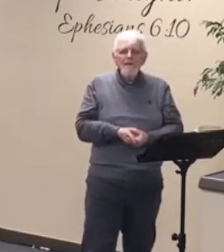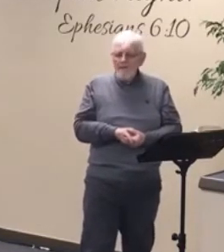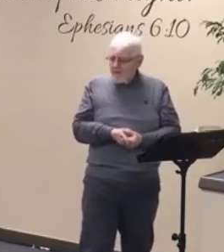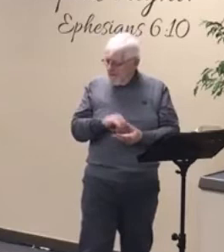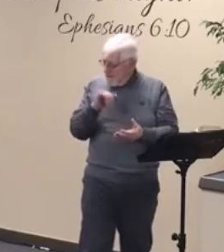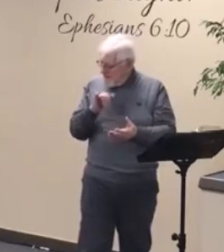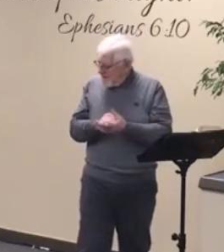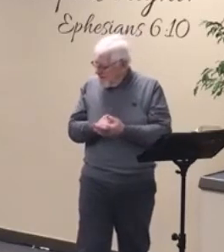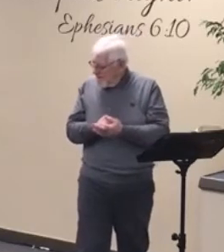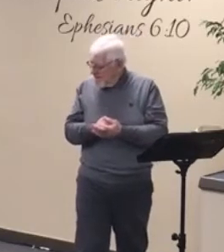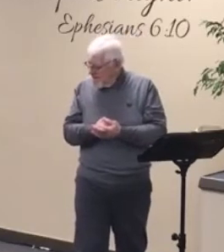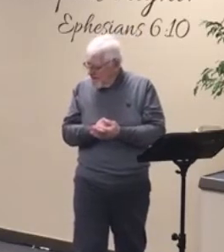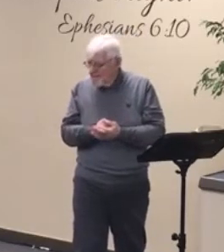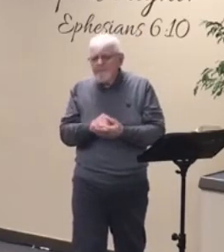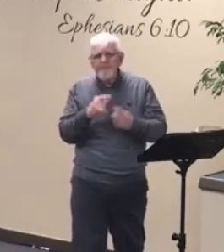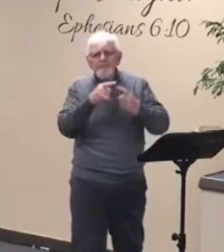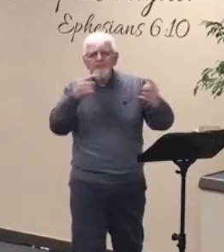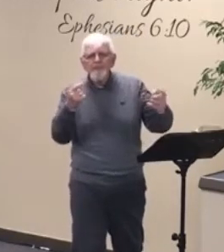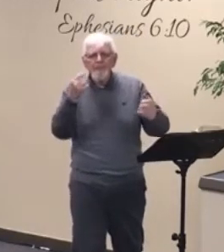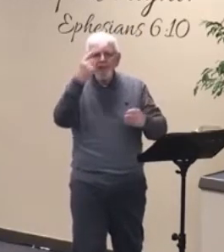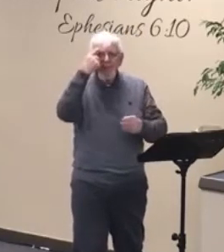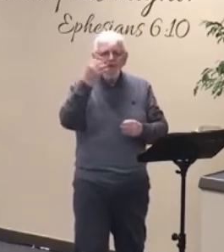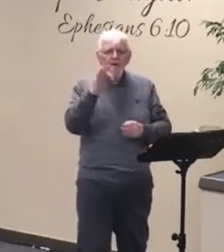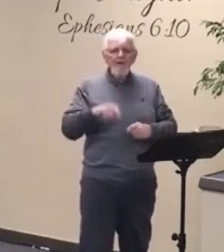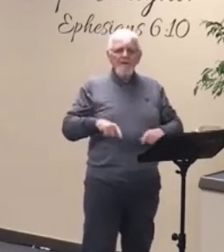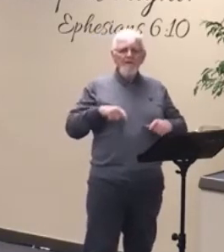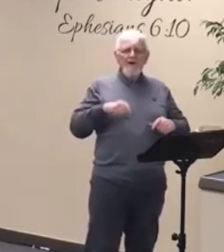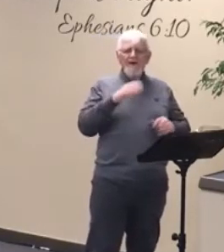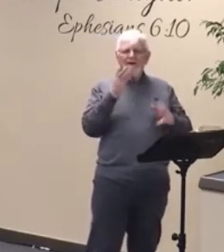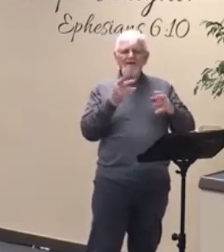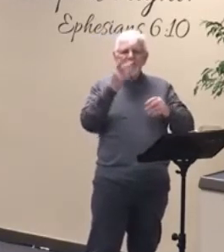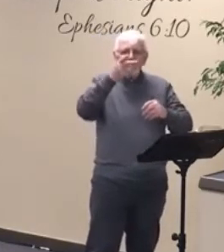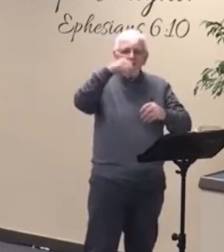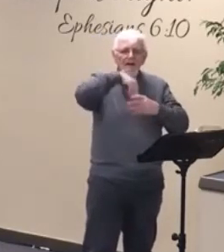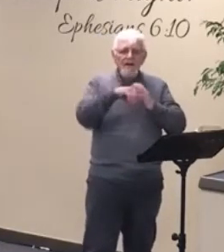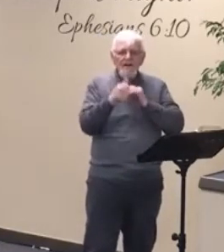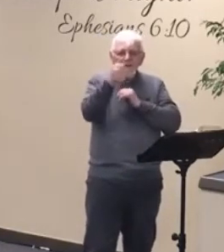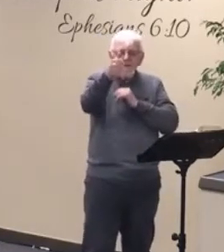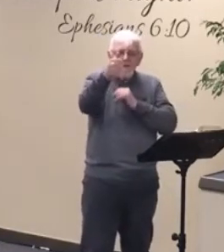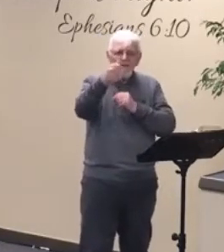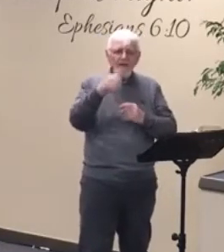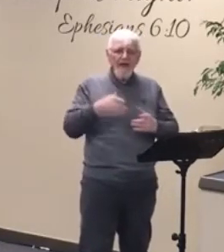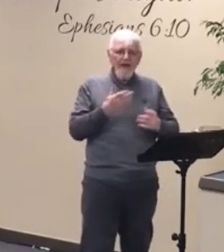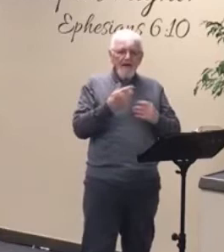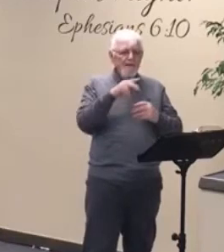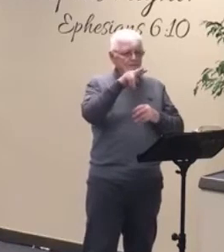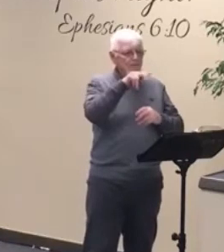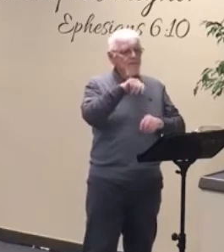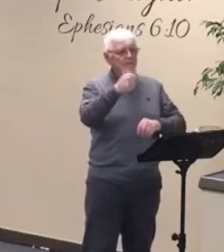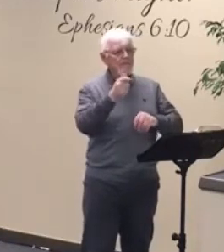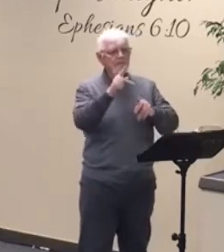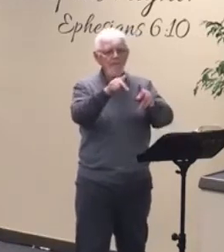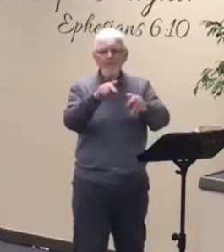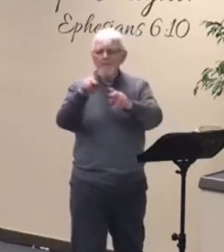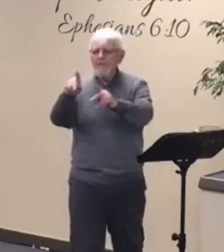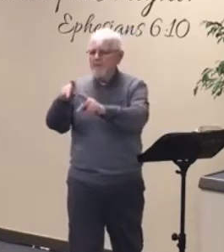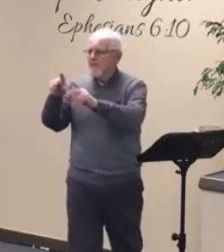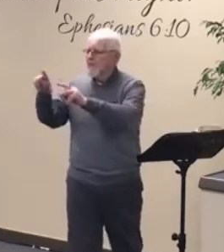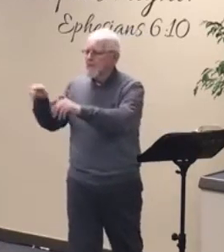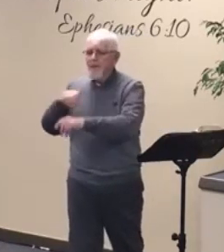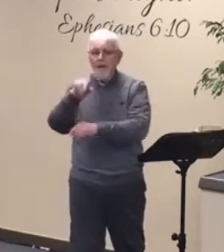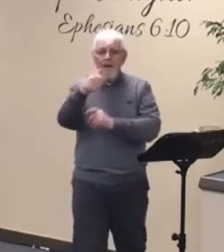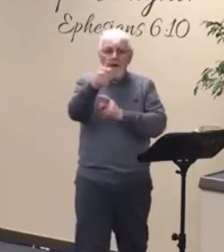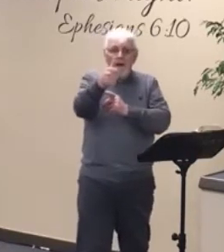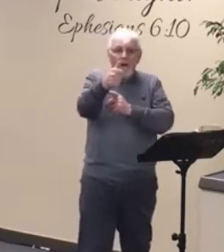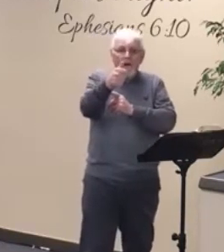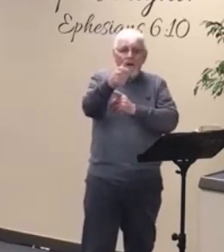That's the irony of pride. Sometimes you don't even see it in yourself. It's easy to spot sins in other people, but when it's in yourself, then it's,